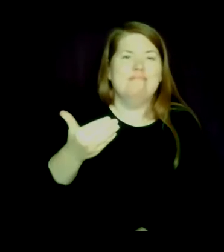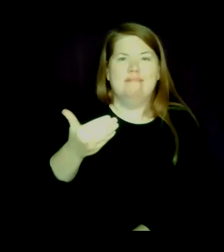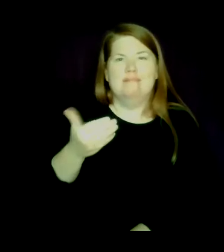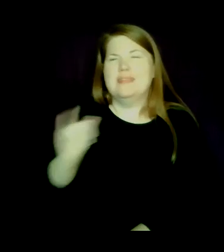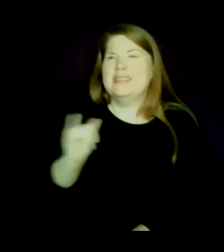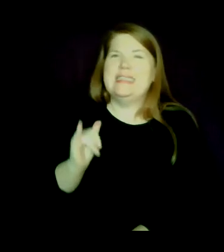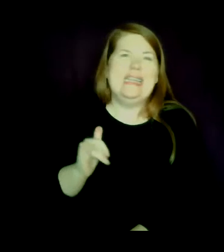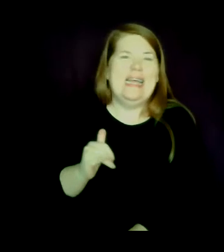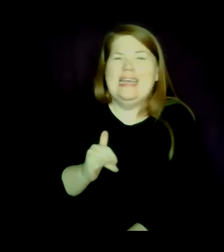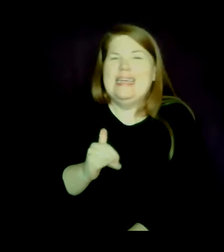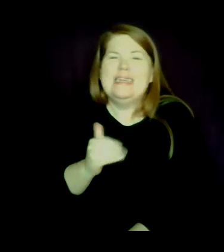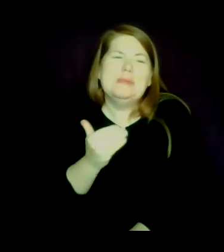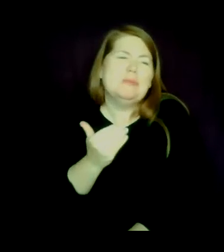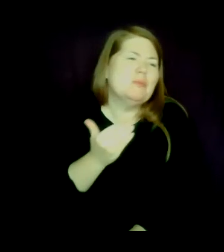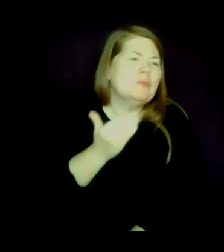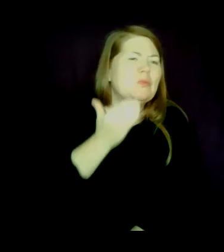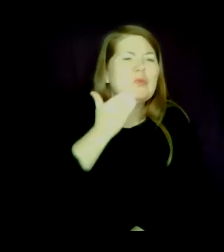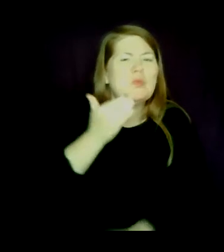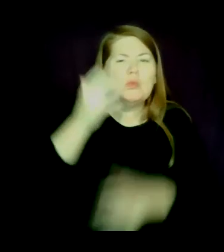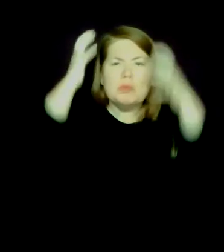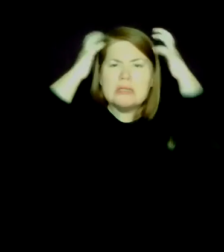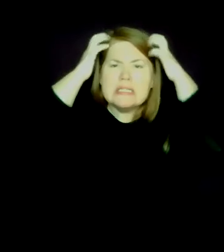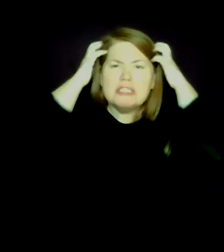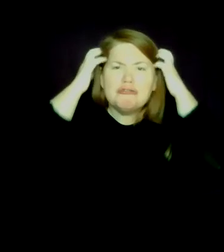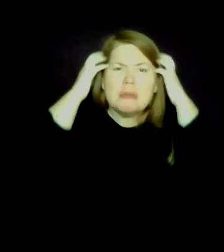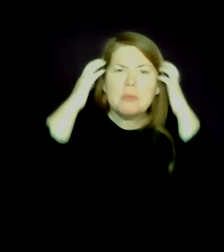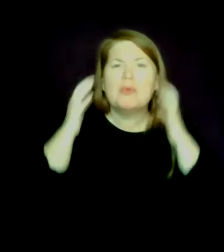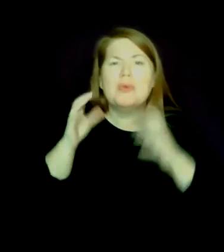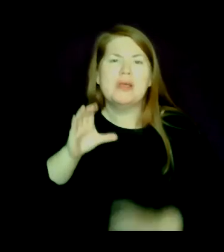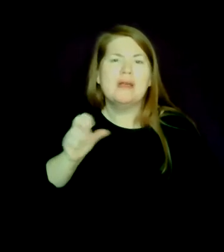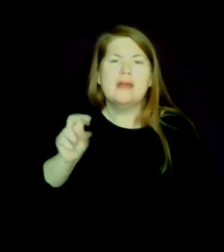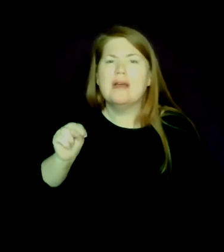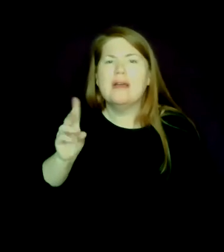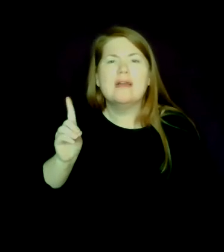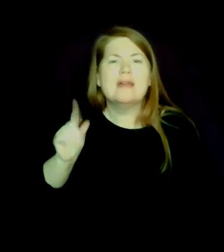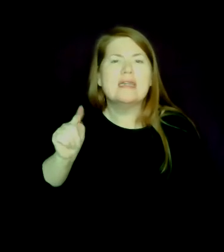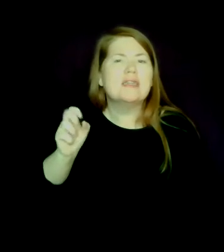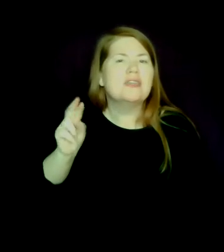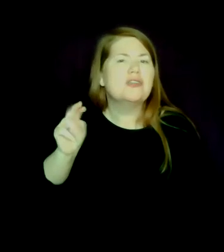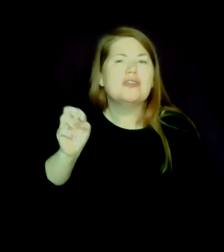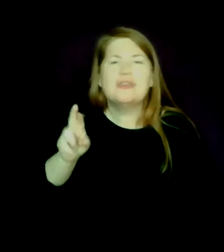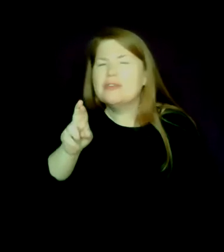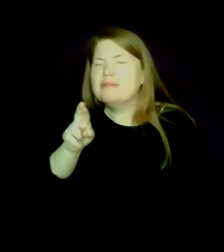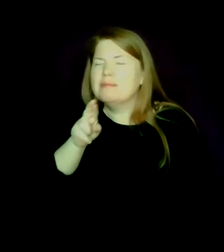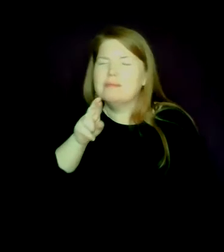sweet peach shampoo and strawberry conditioner and fresh coffee.